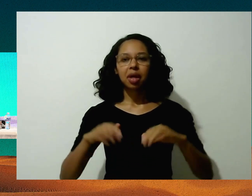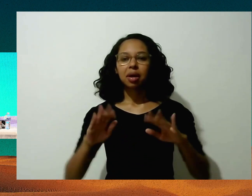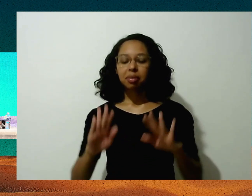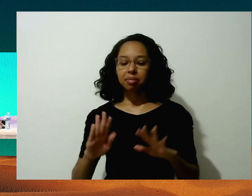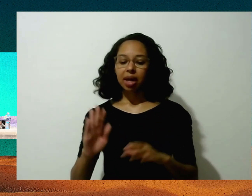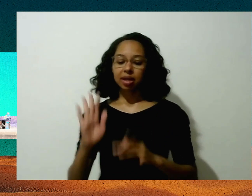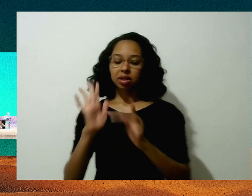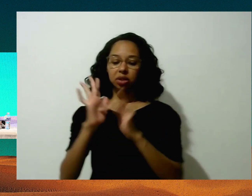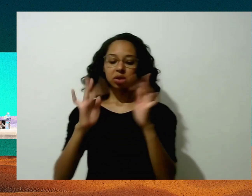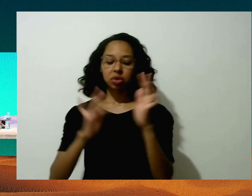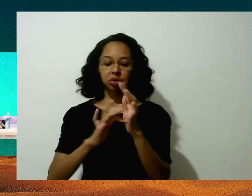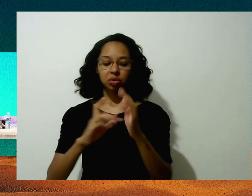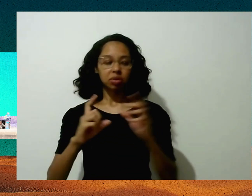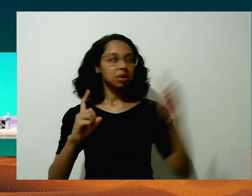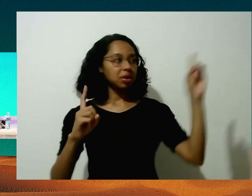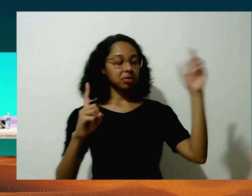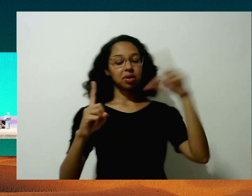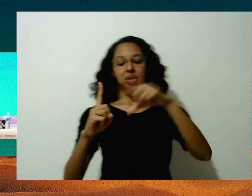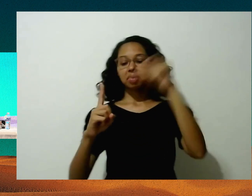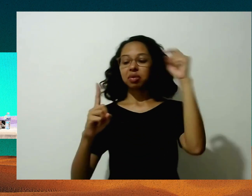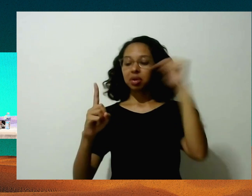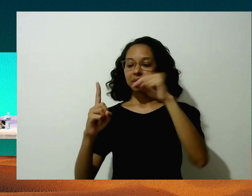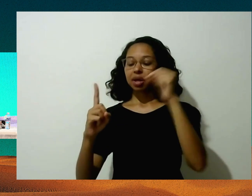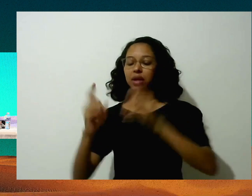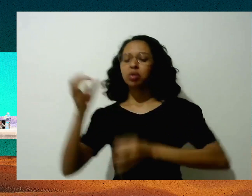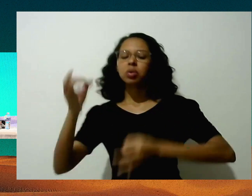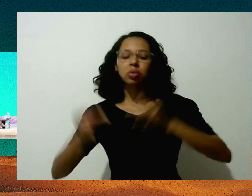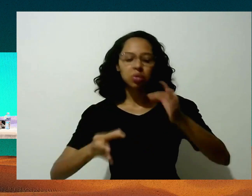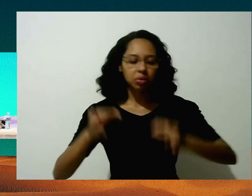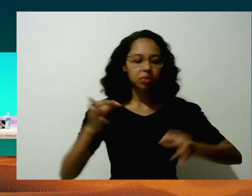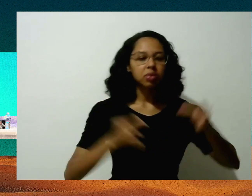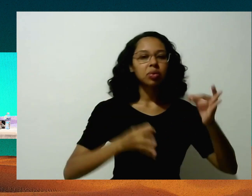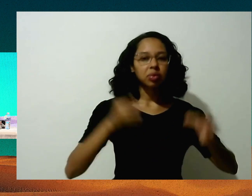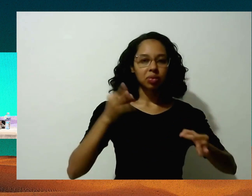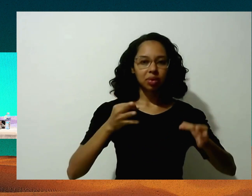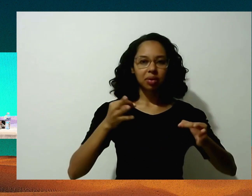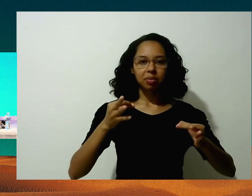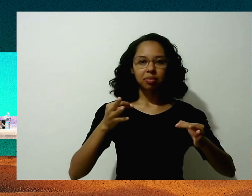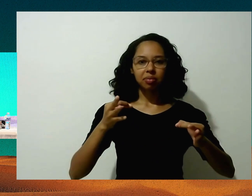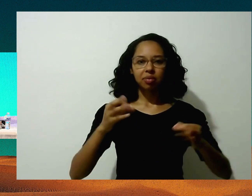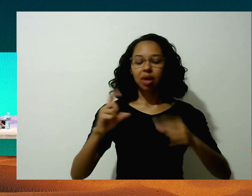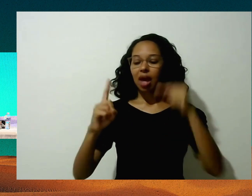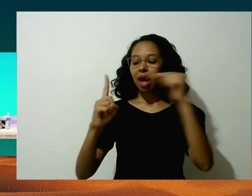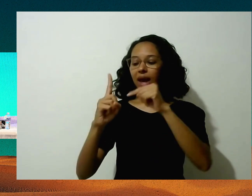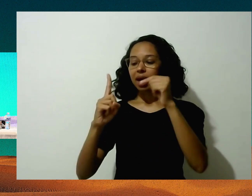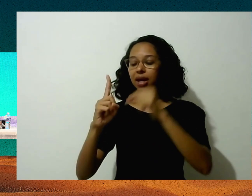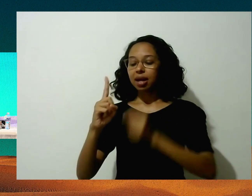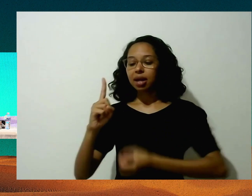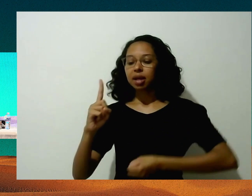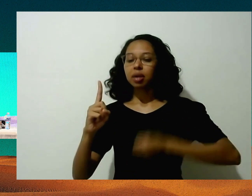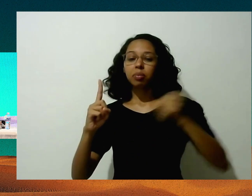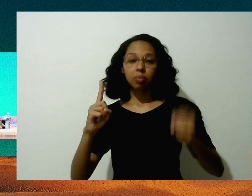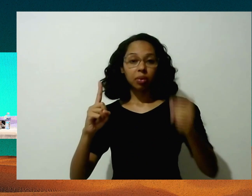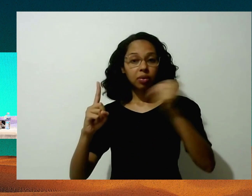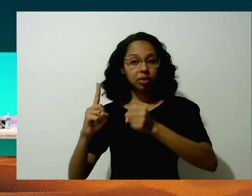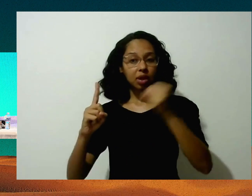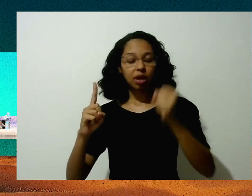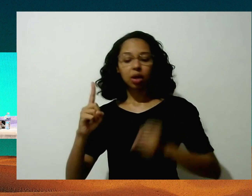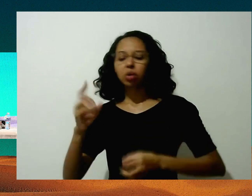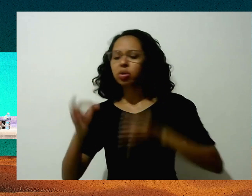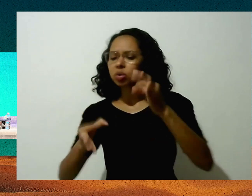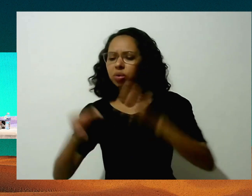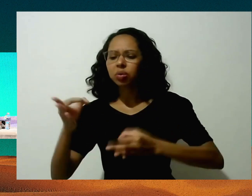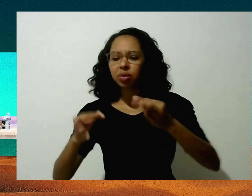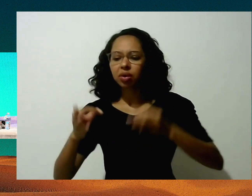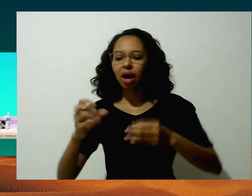chose a creature, the man Jesus, to judge. Vocês sabiam que quem tem a autoridade de julgar, irmão, Deus deu para homem Jesus? Did you